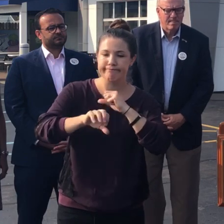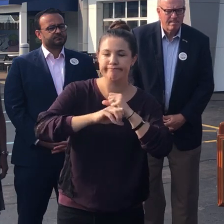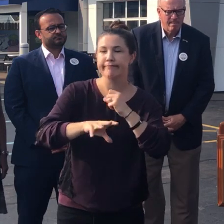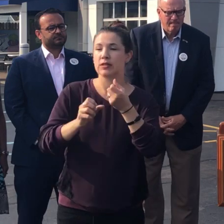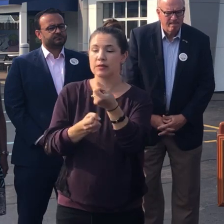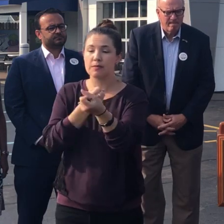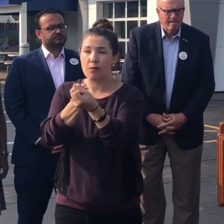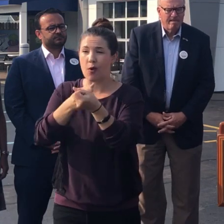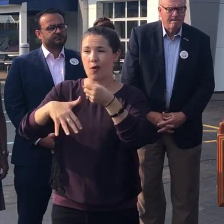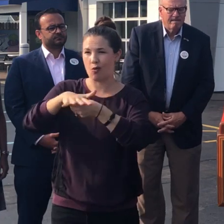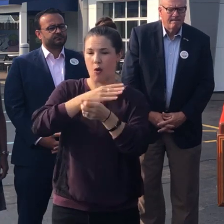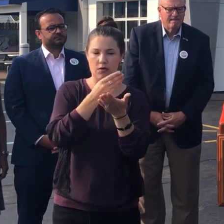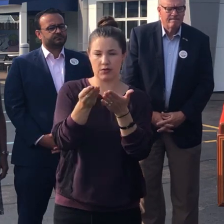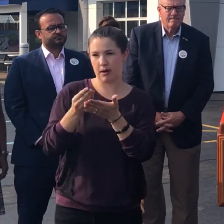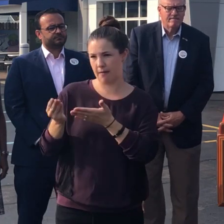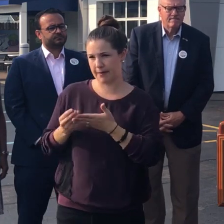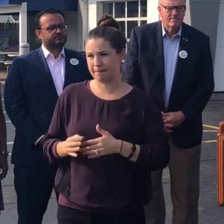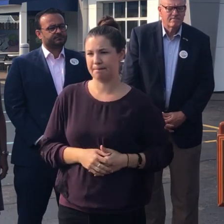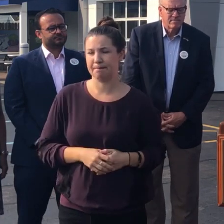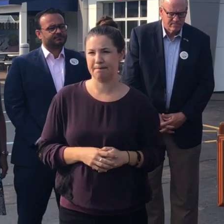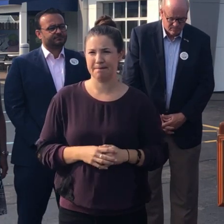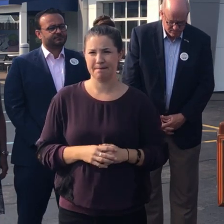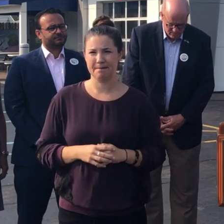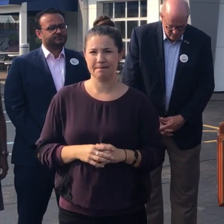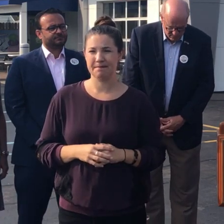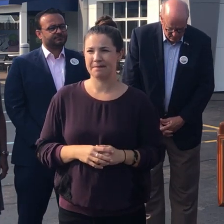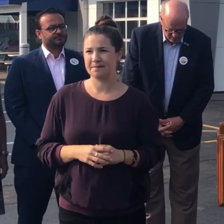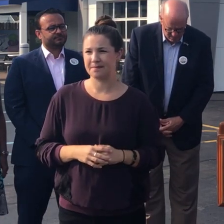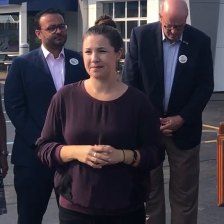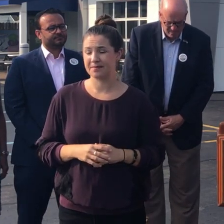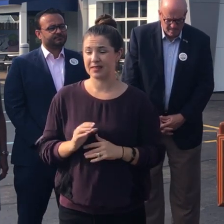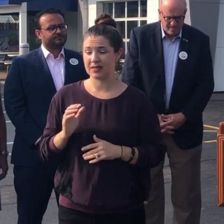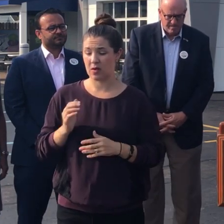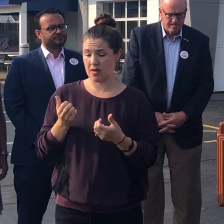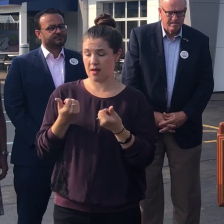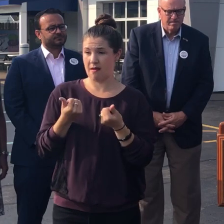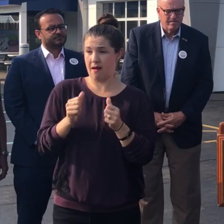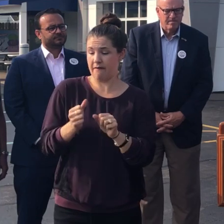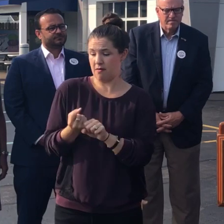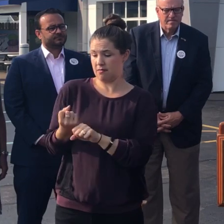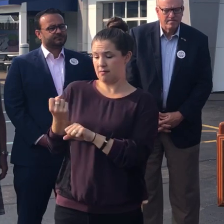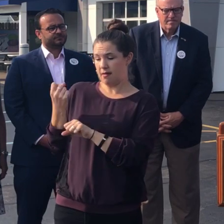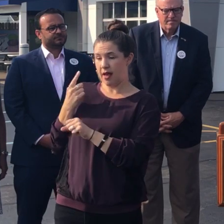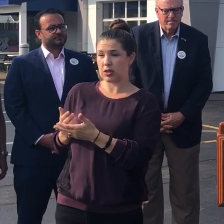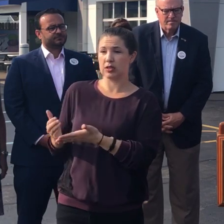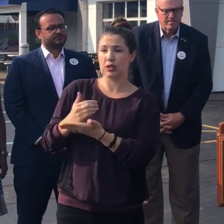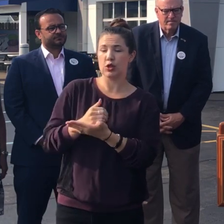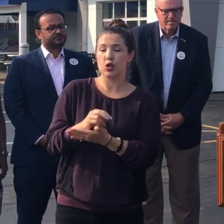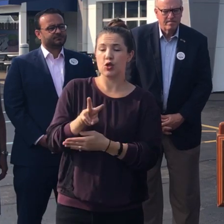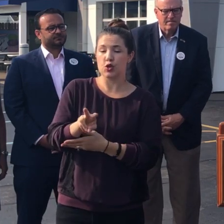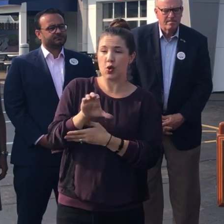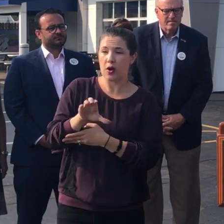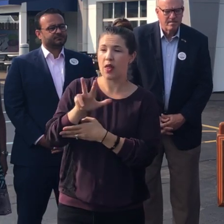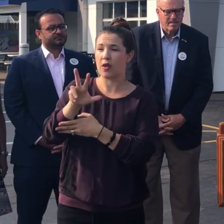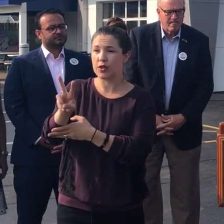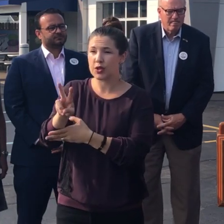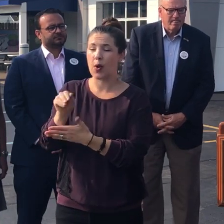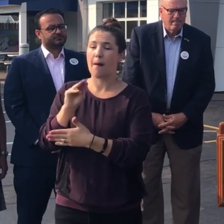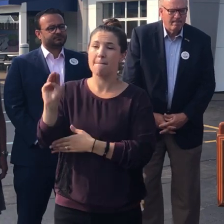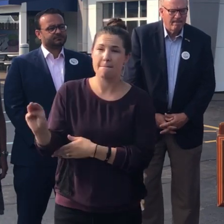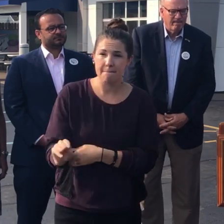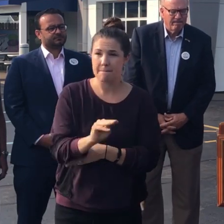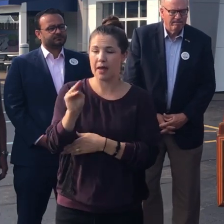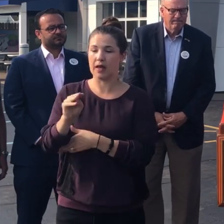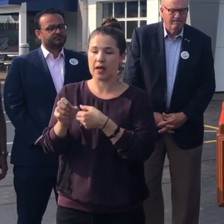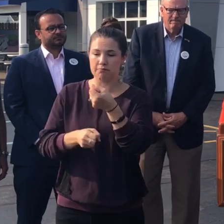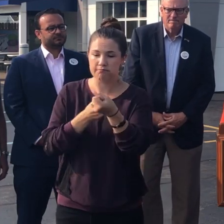shopping at local independent establishments. This effort generated 232 million impressions in